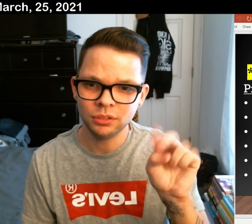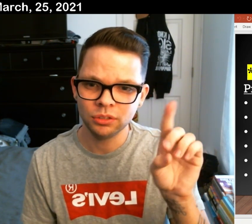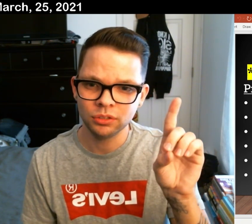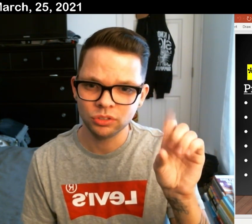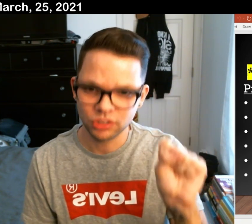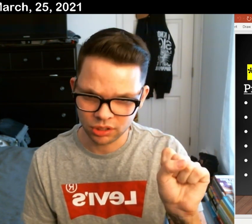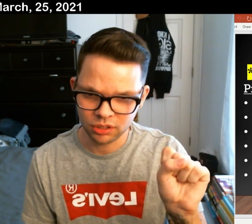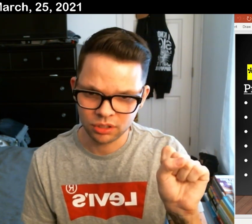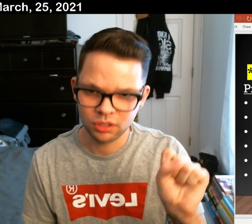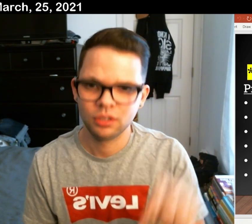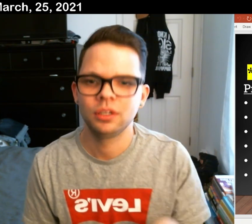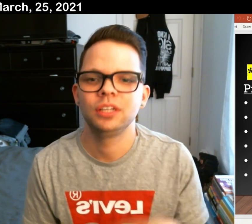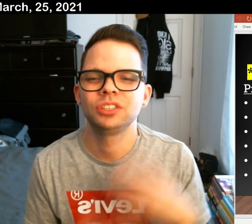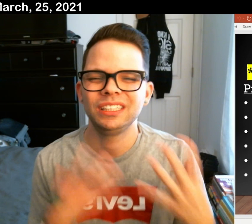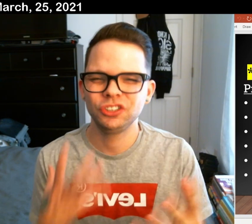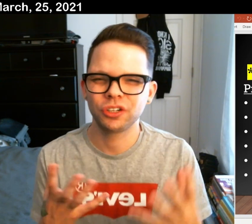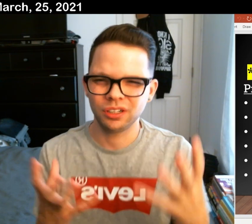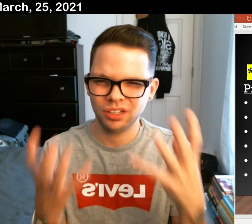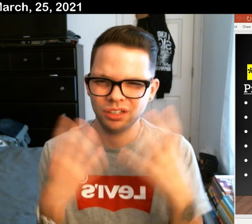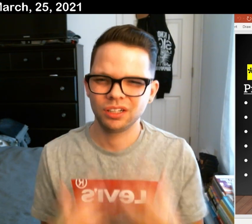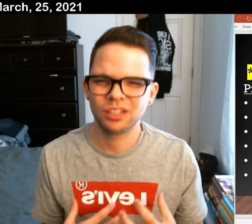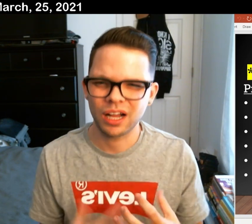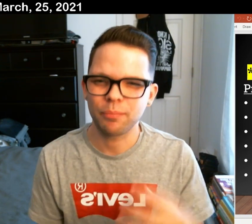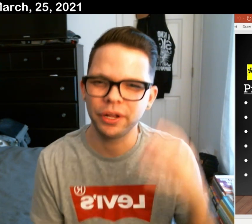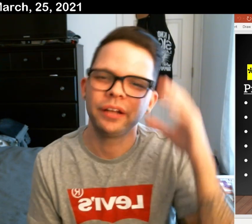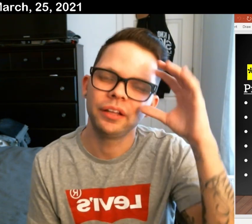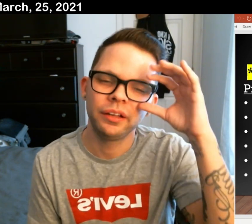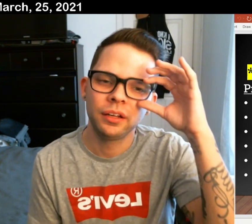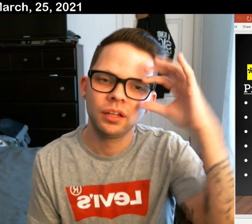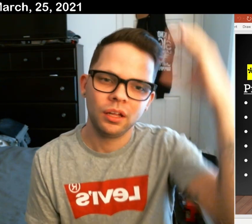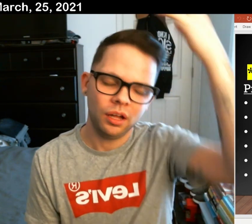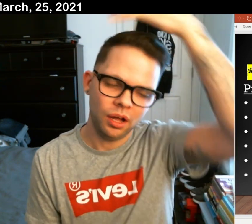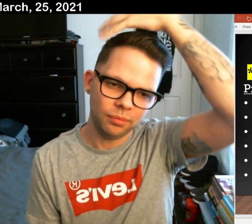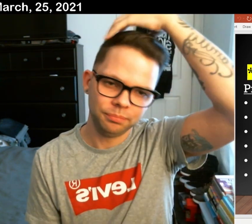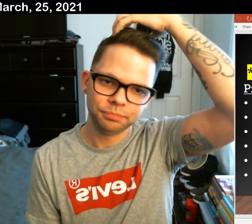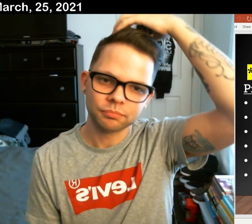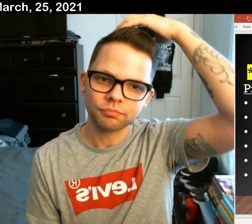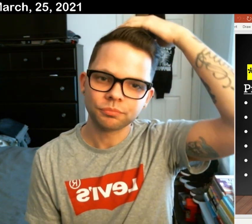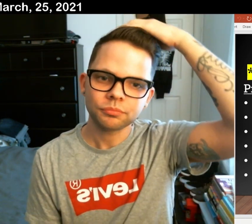and it's just easier to comprehend it.